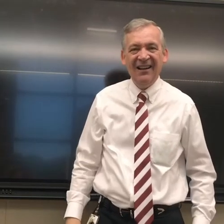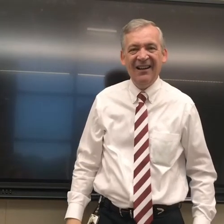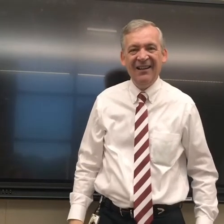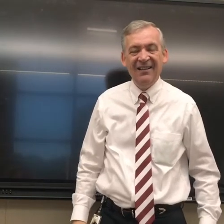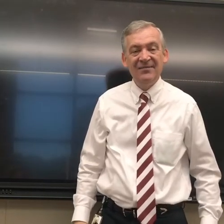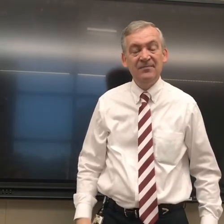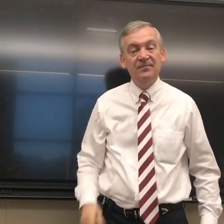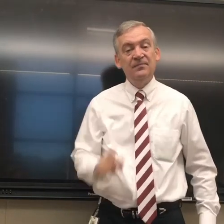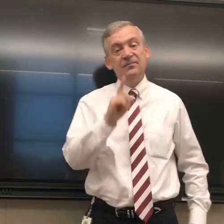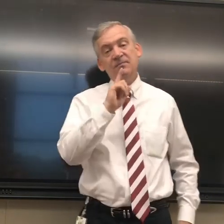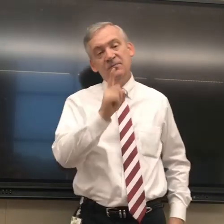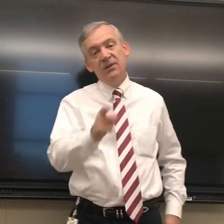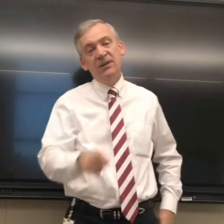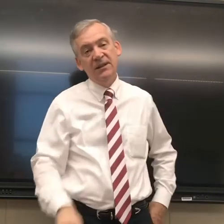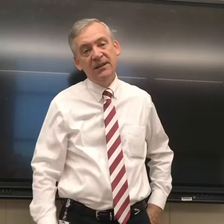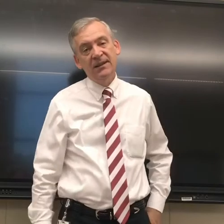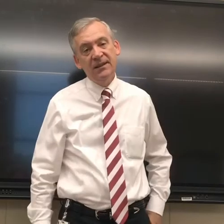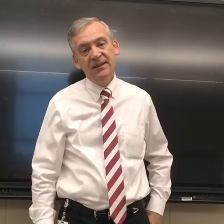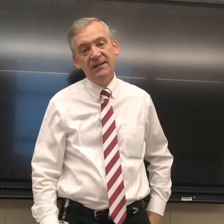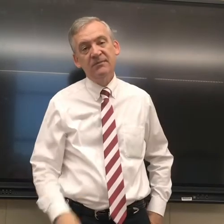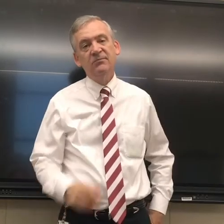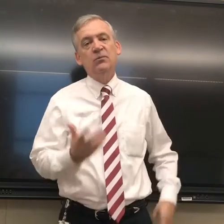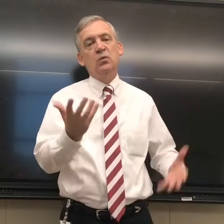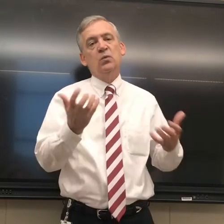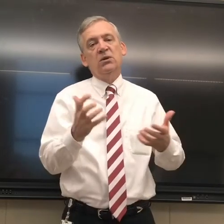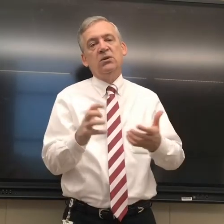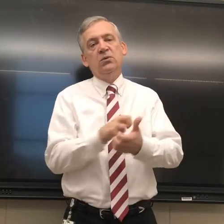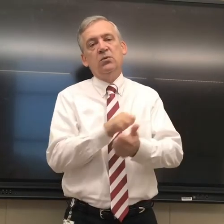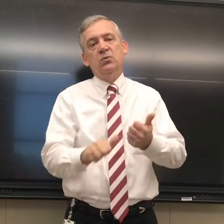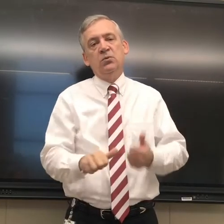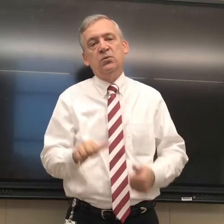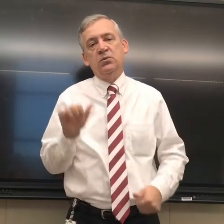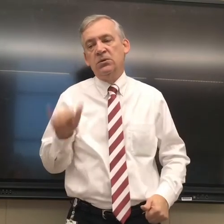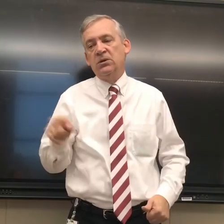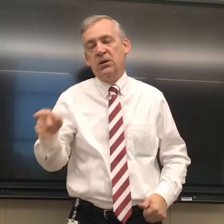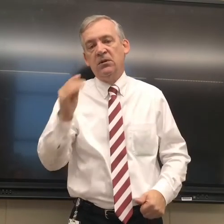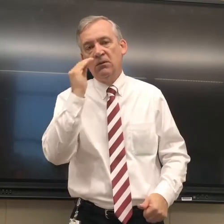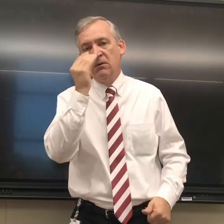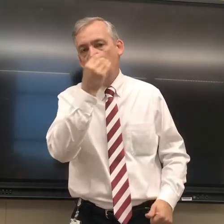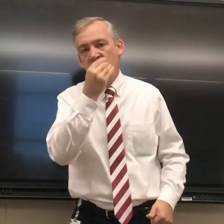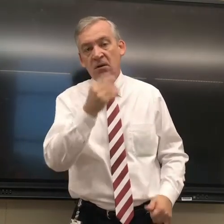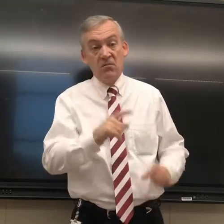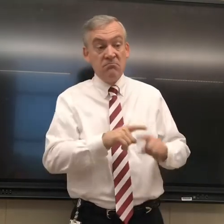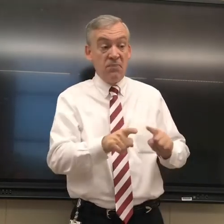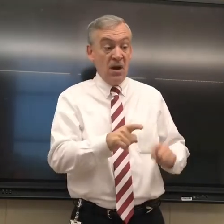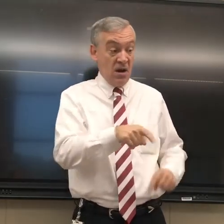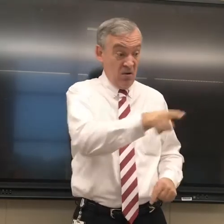Actually, I think it was the flowers we wanted to destroy, but nobody had the nerve to try it.